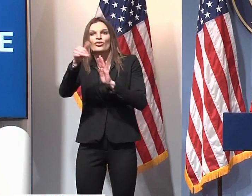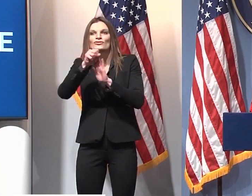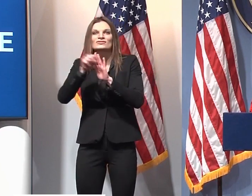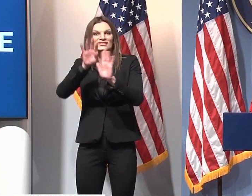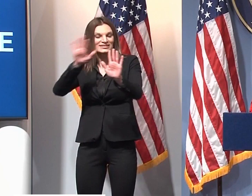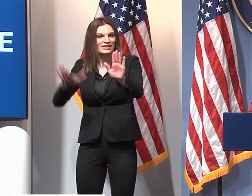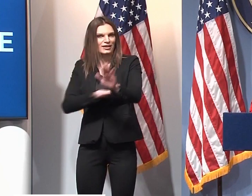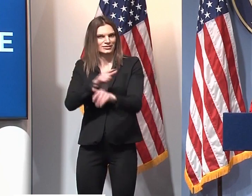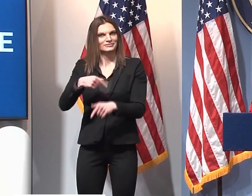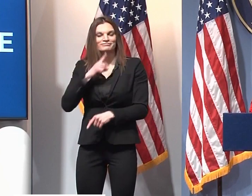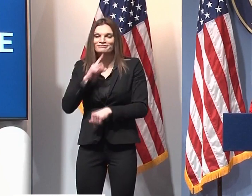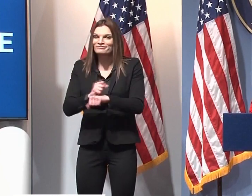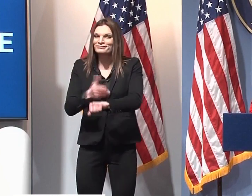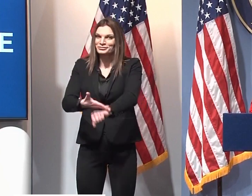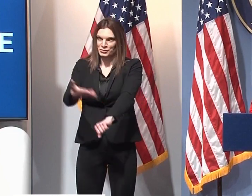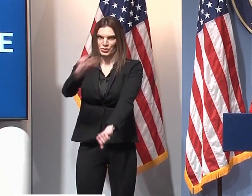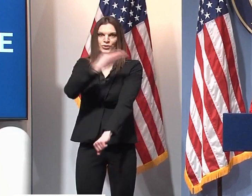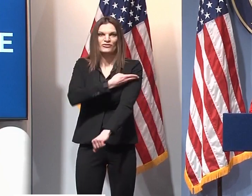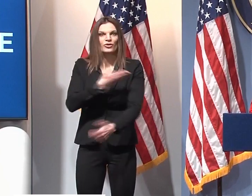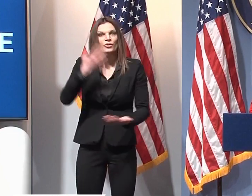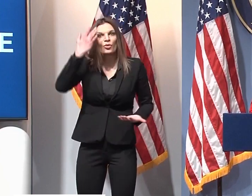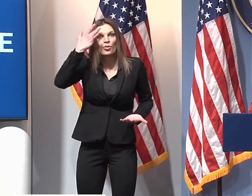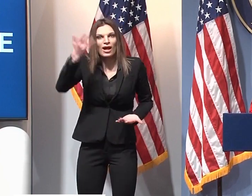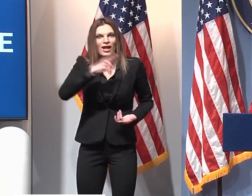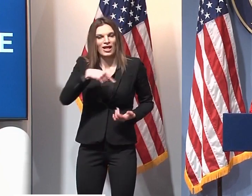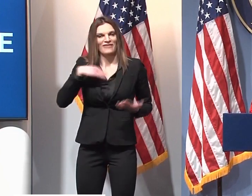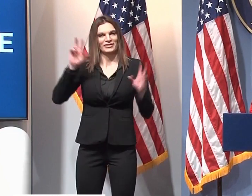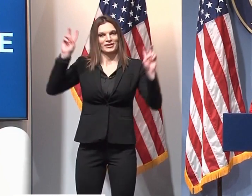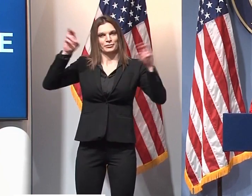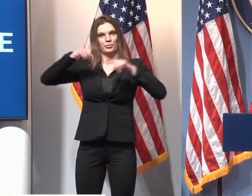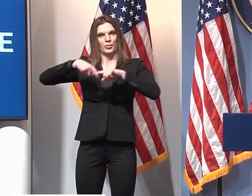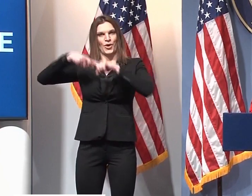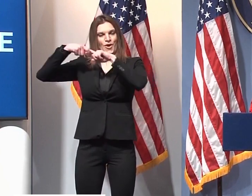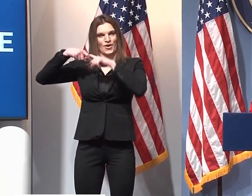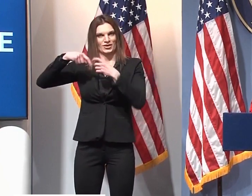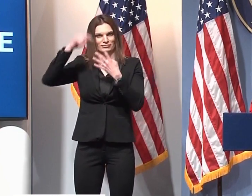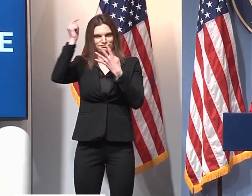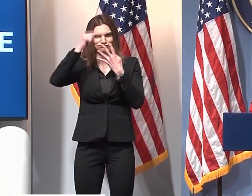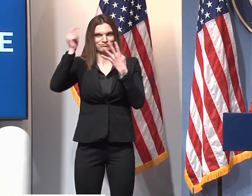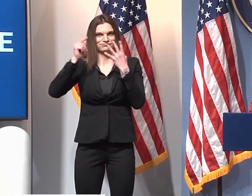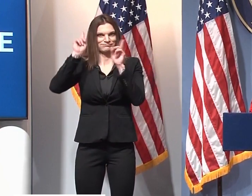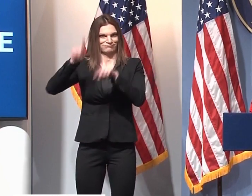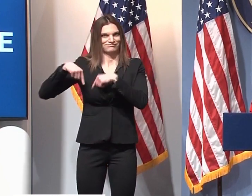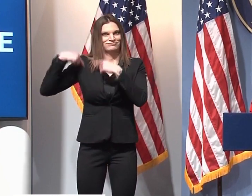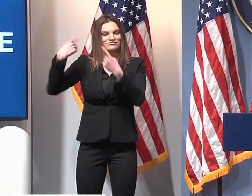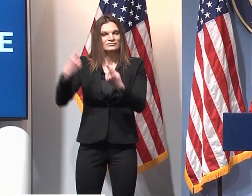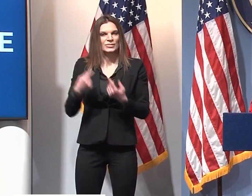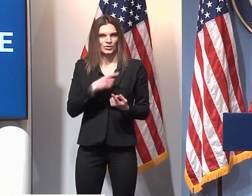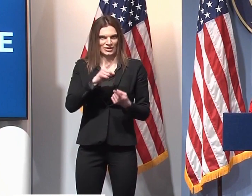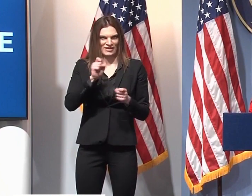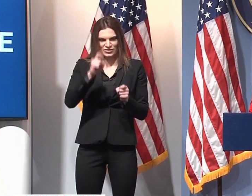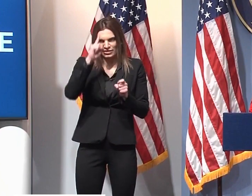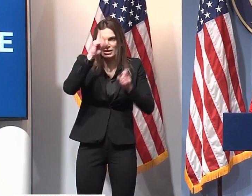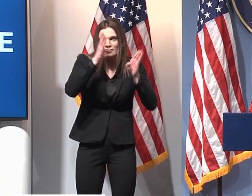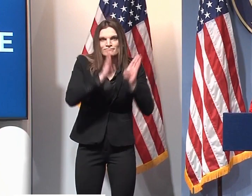states in the nation right now. It's because the pause worked. It's because we're being very thoughtful about